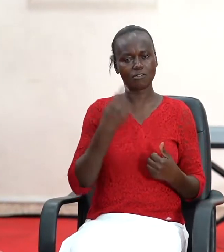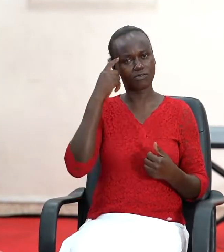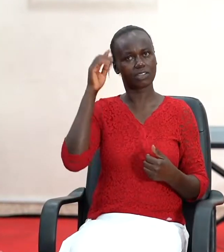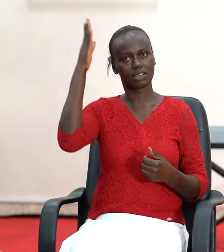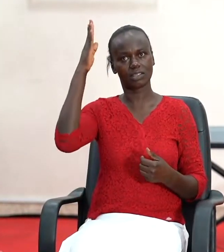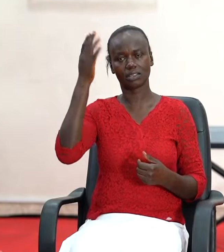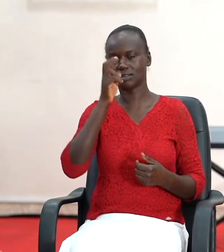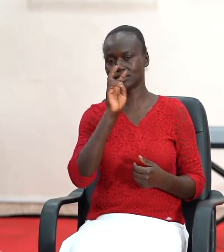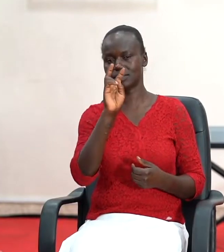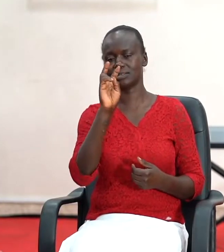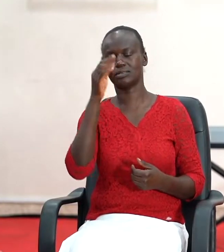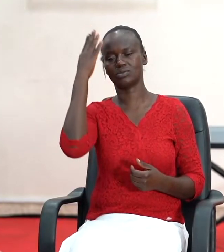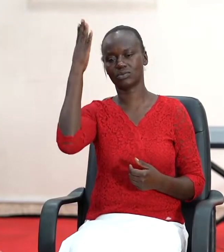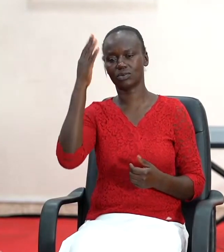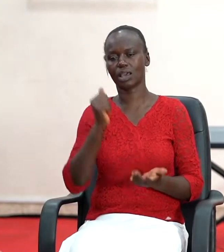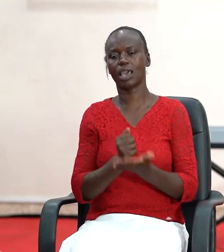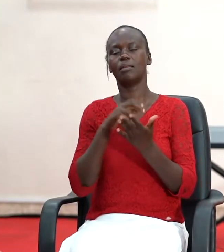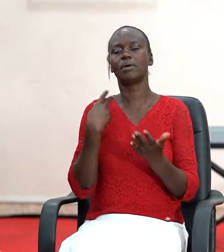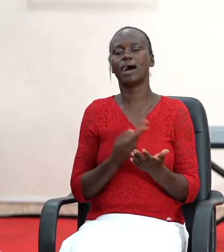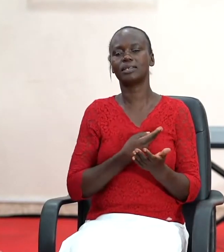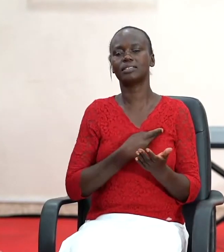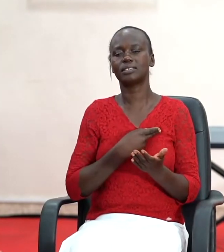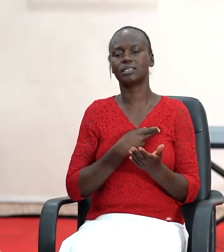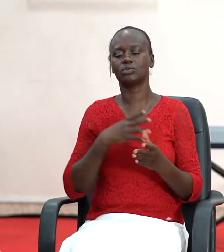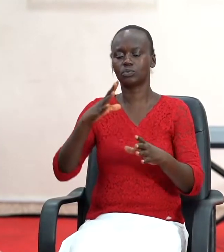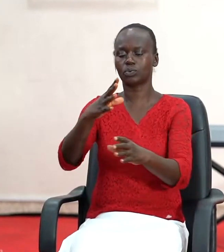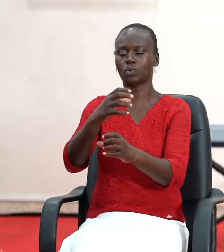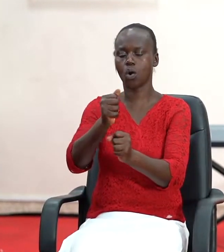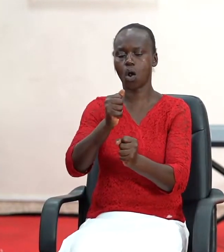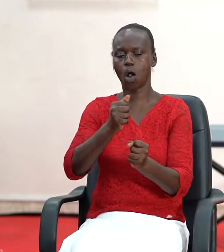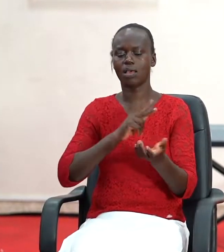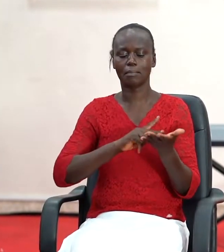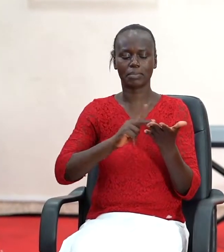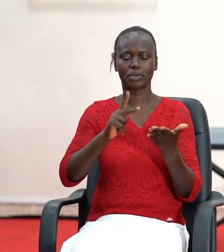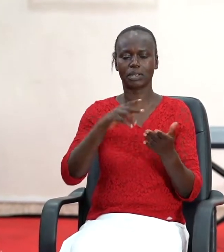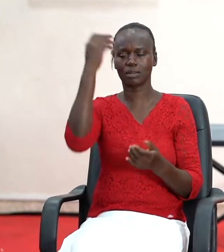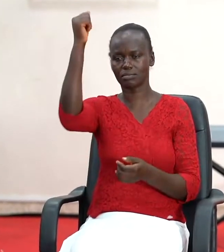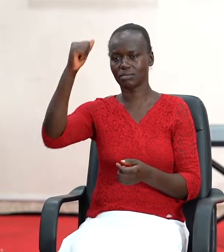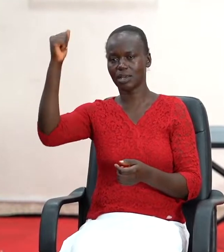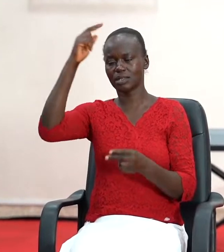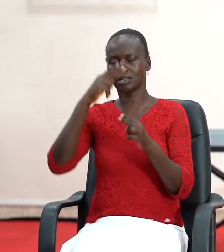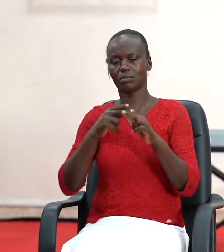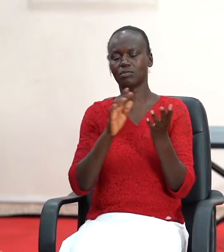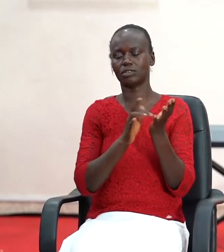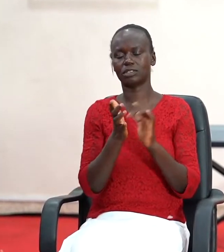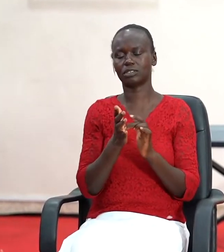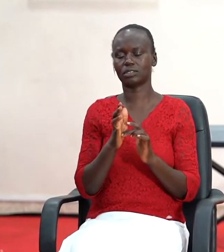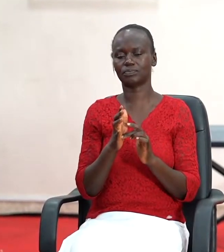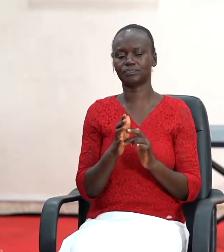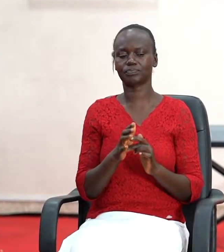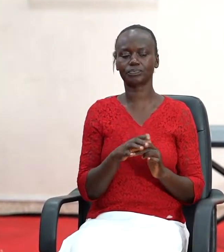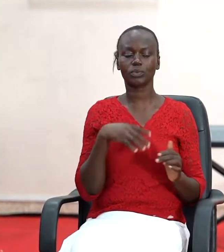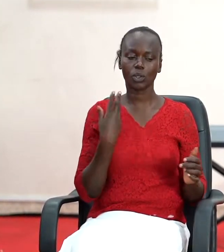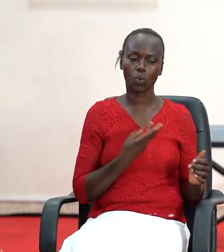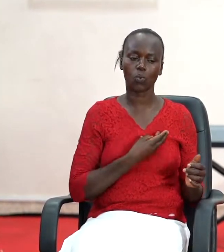may you help us, O King of all the glory, to uphold purity in the mighty name of Jesus. Si kama mavijana, tunajua,